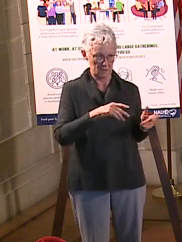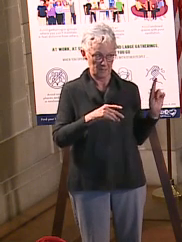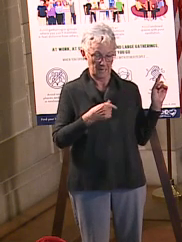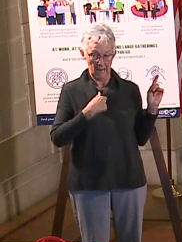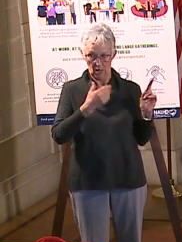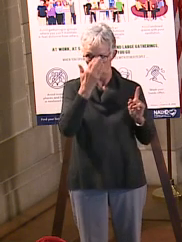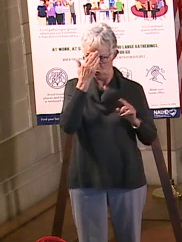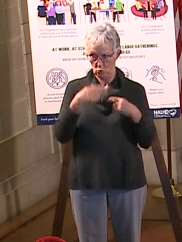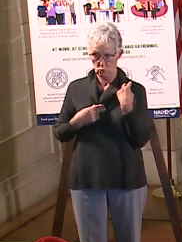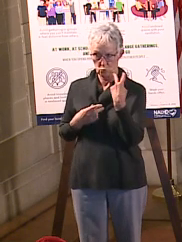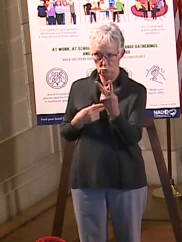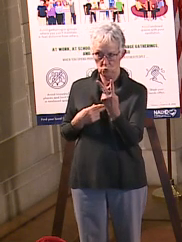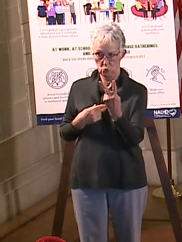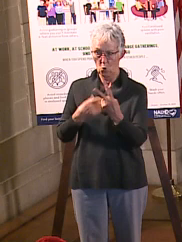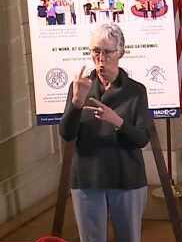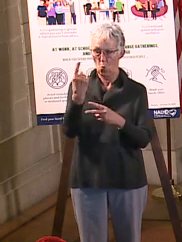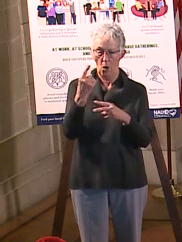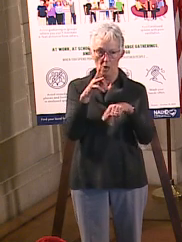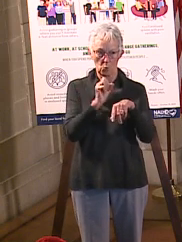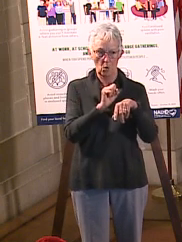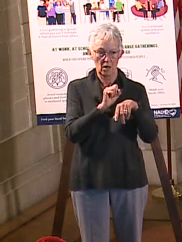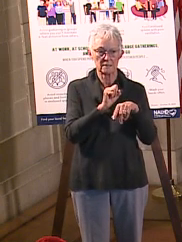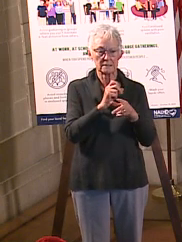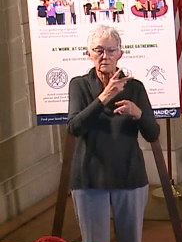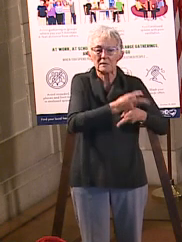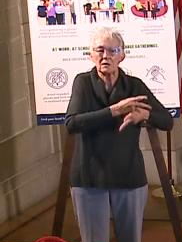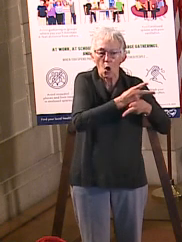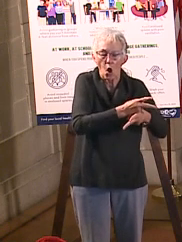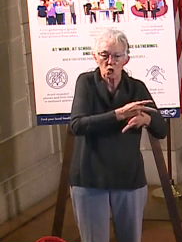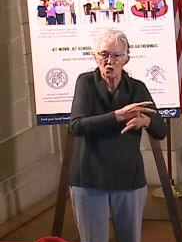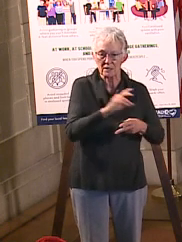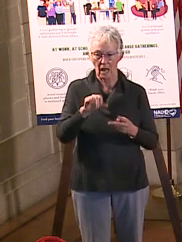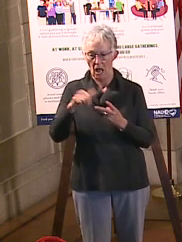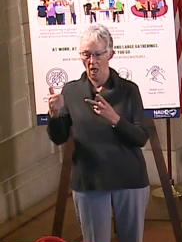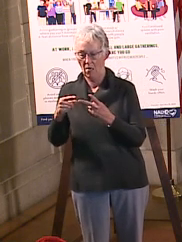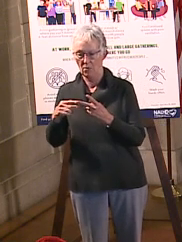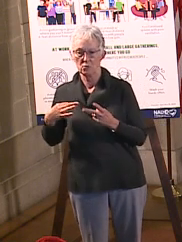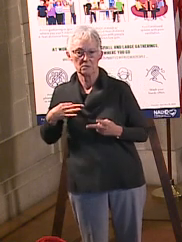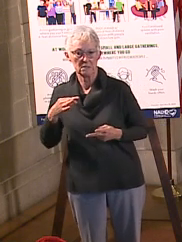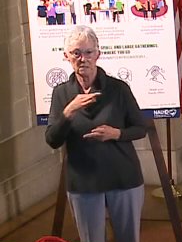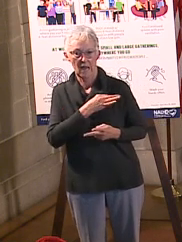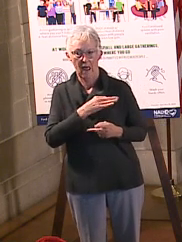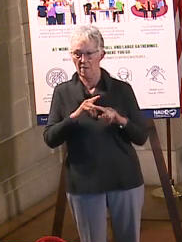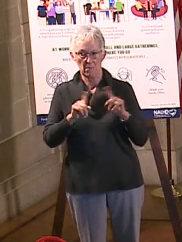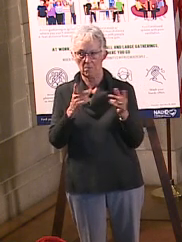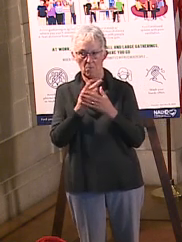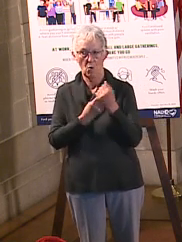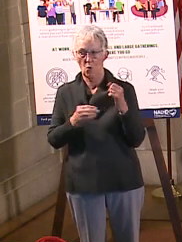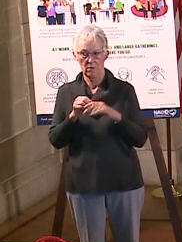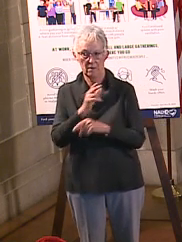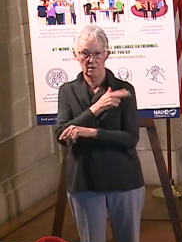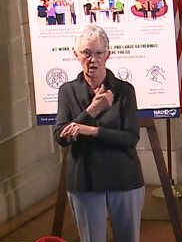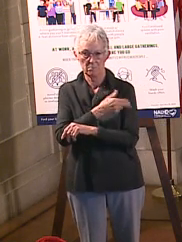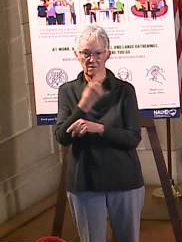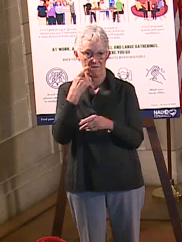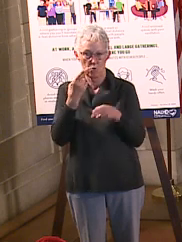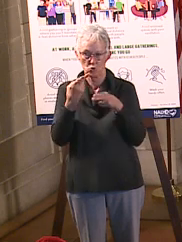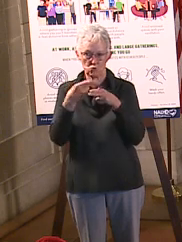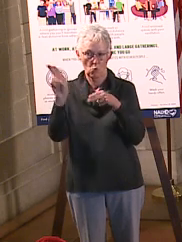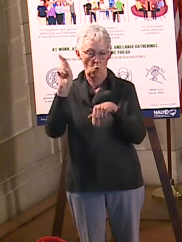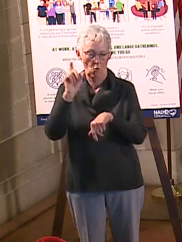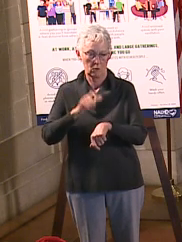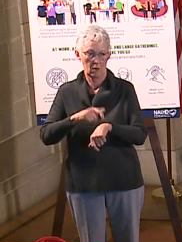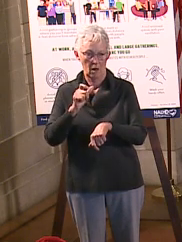were precautionary. One was a student, one was staff, and it was short stay, and they came back and both got